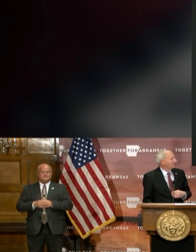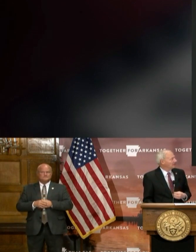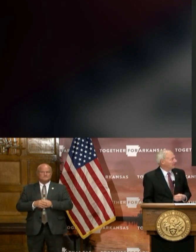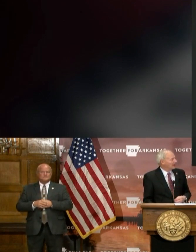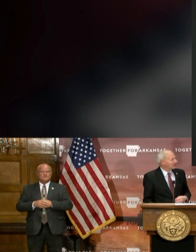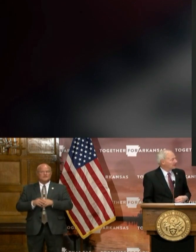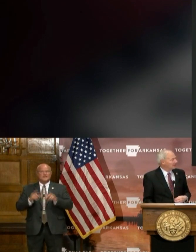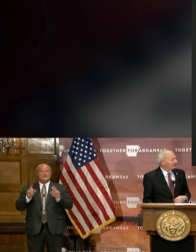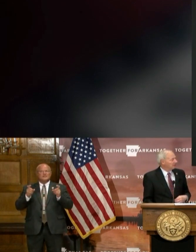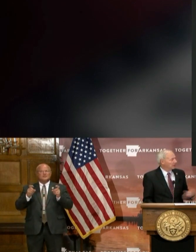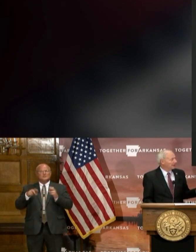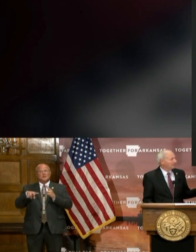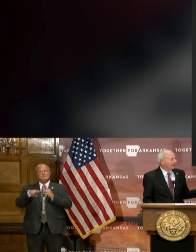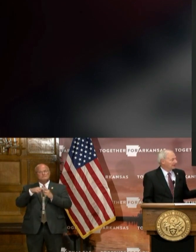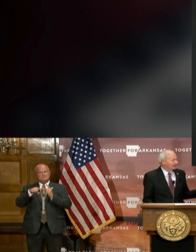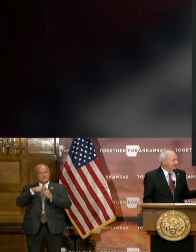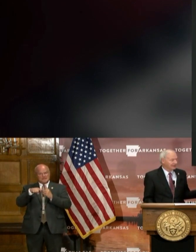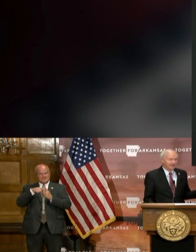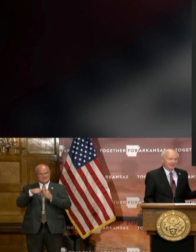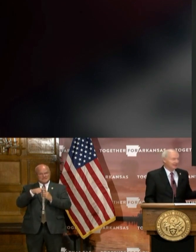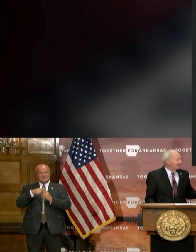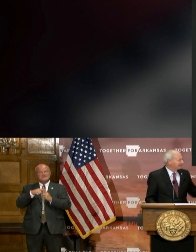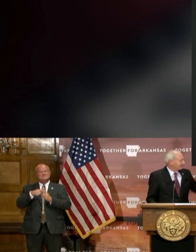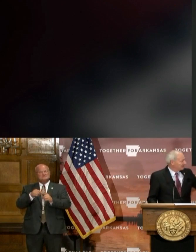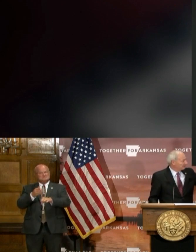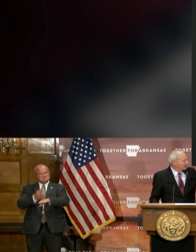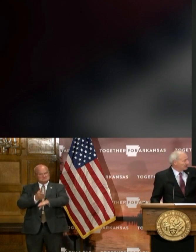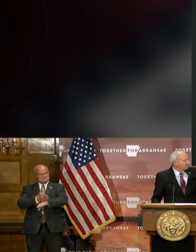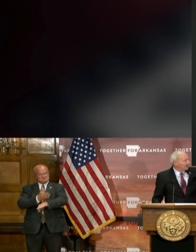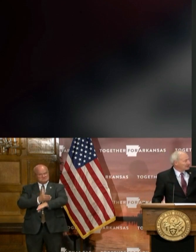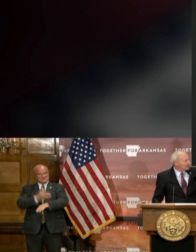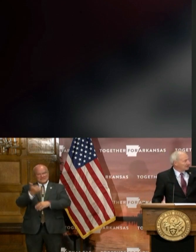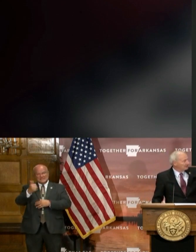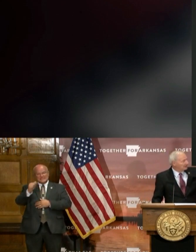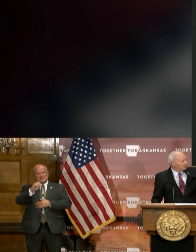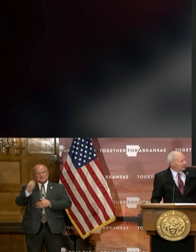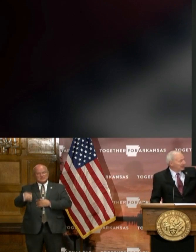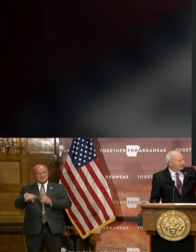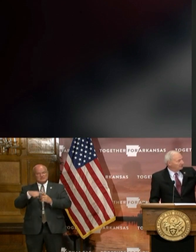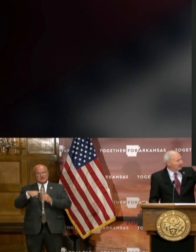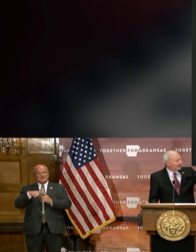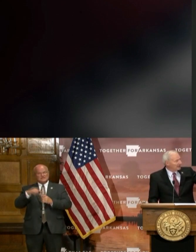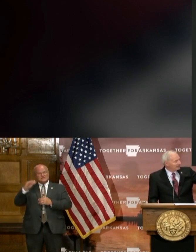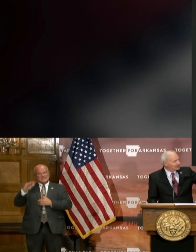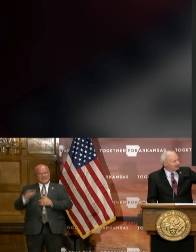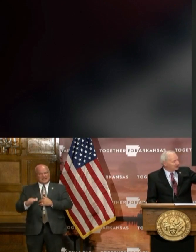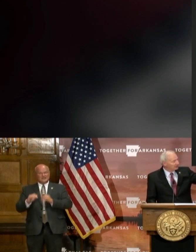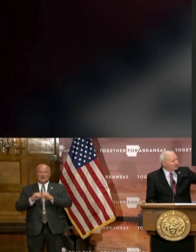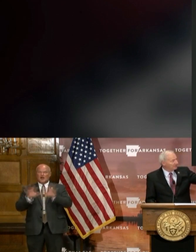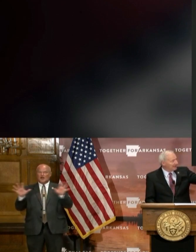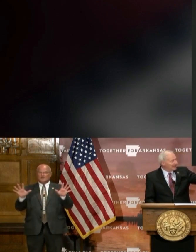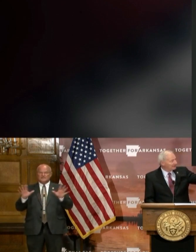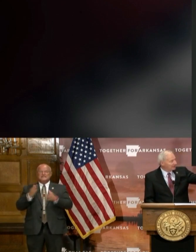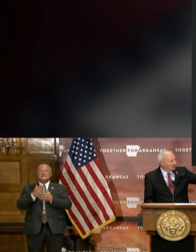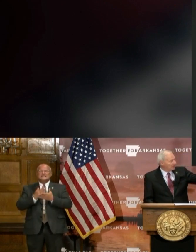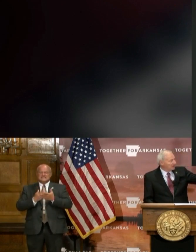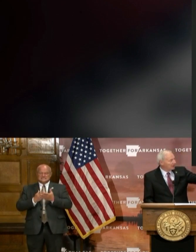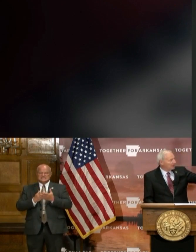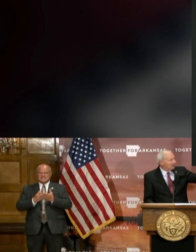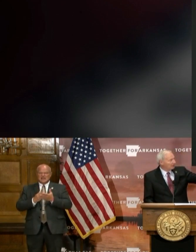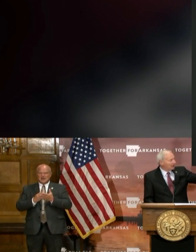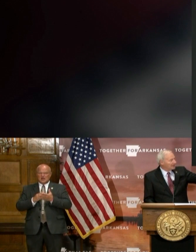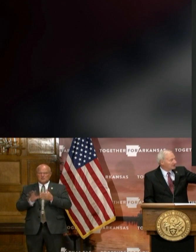in terms of the positivity, we're getting better. 10% positivity, we're down from that. Obviously, there'll be some